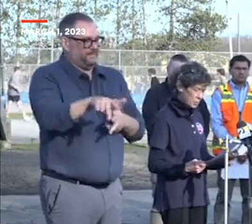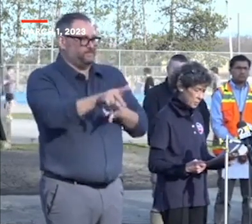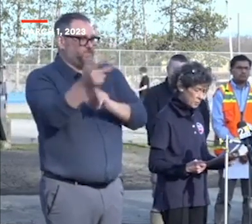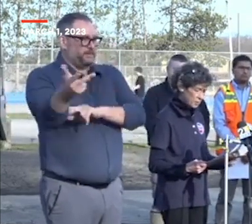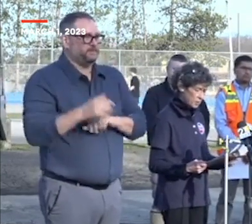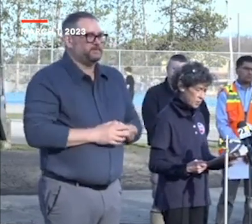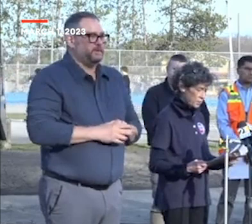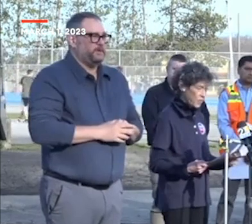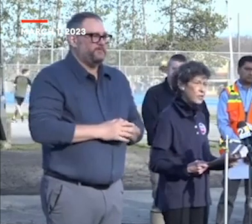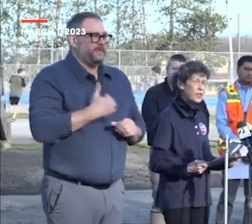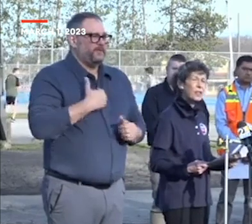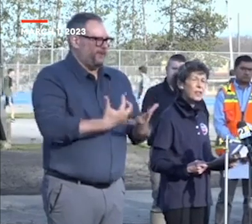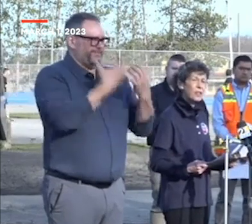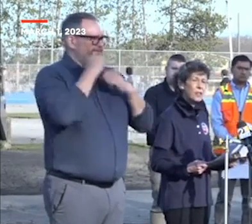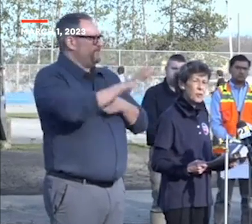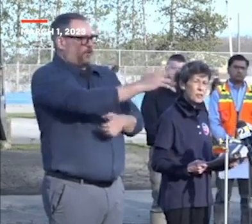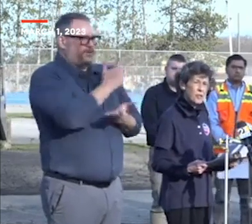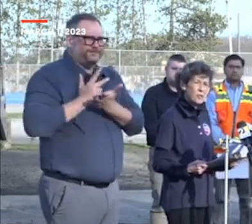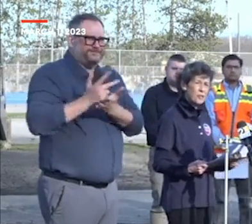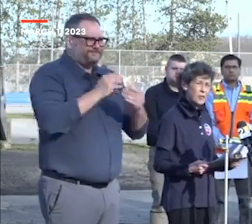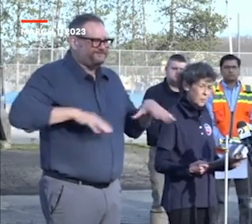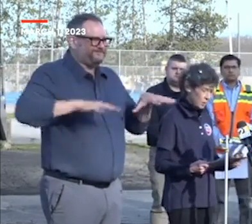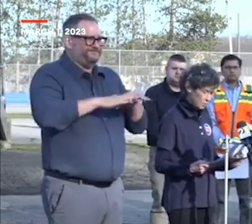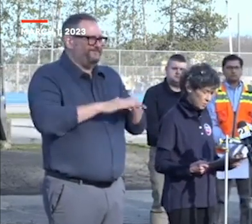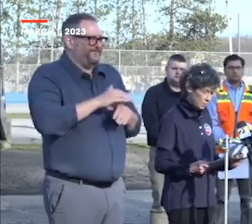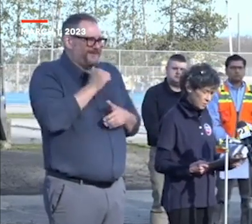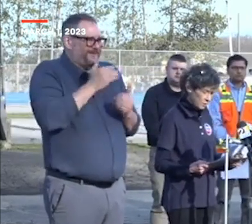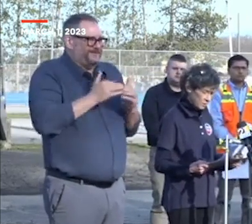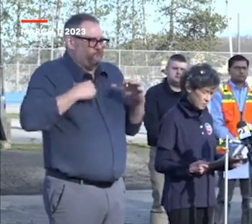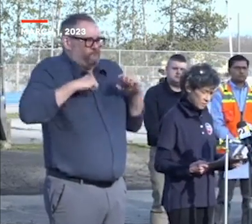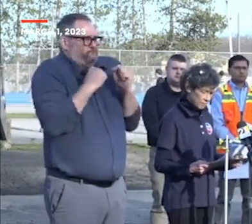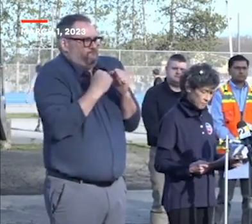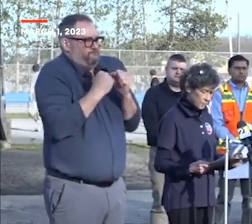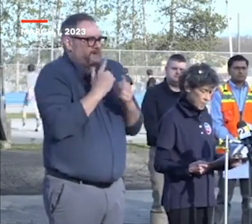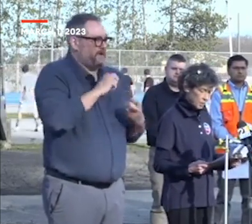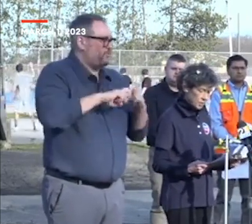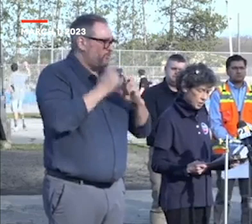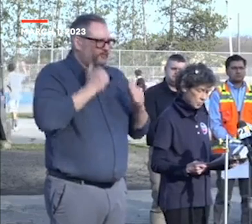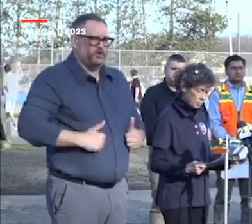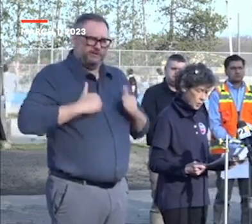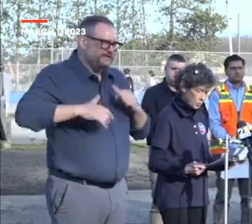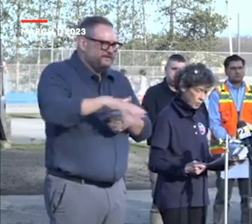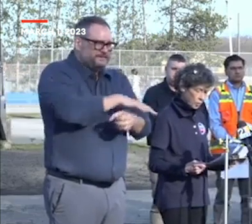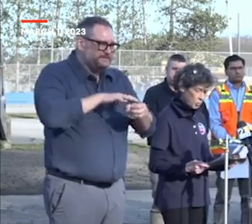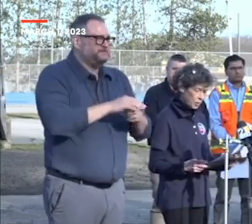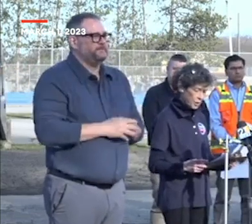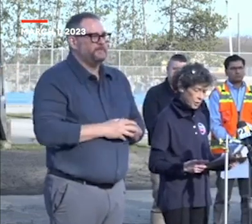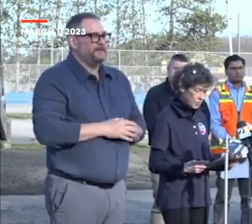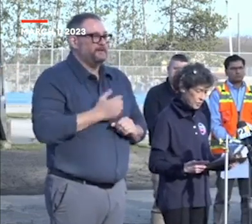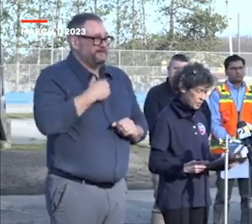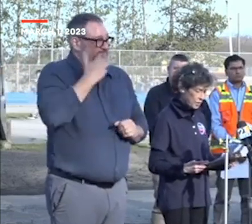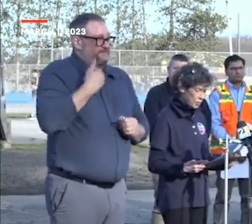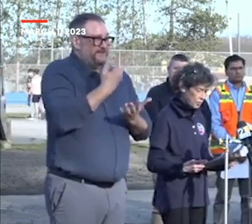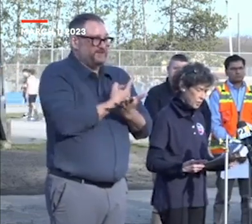parking spaces and inconveniencing the residents of East Palestine. These past couple of weeks, we've all been working out